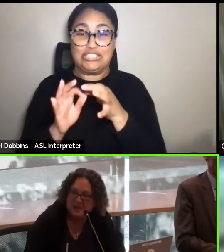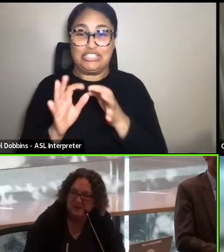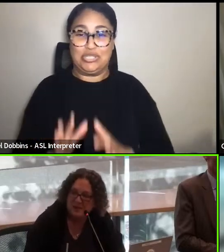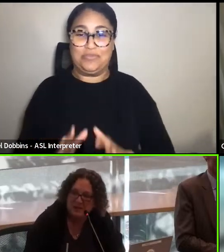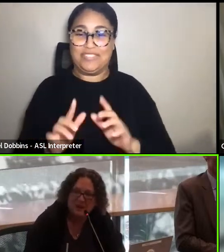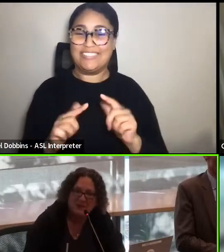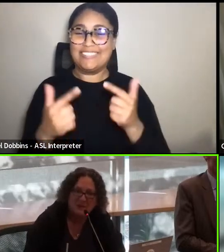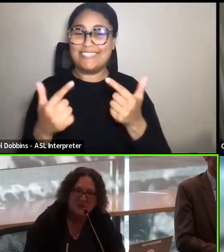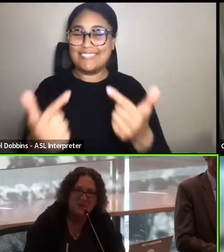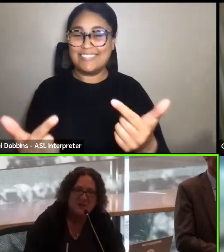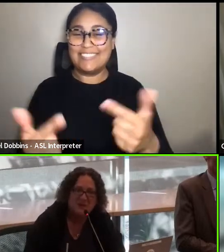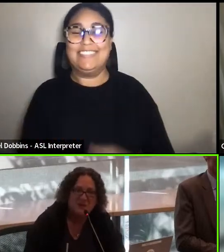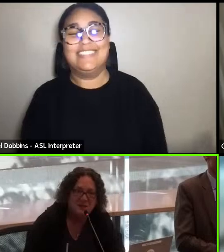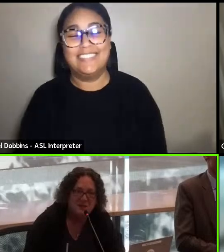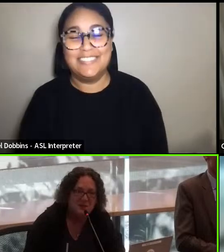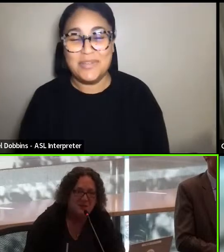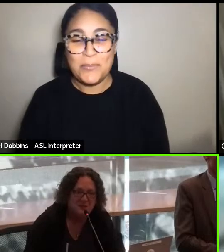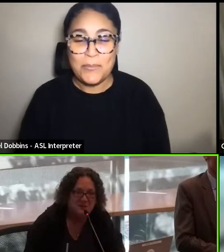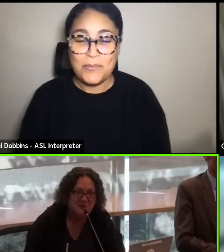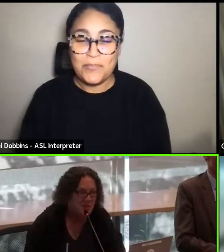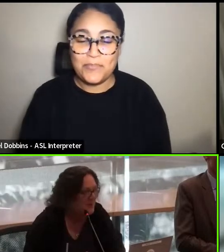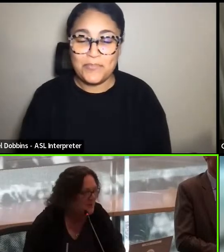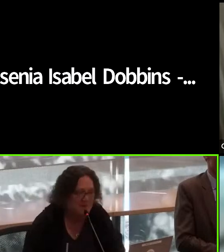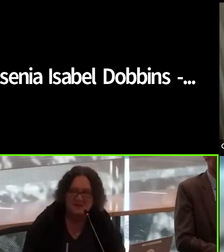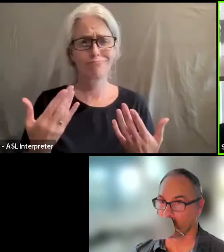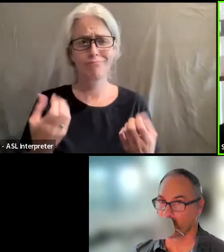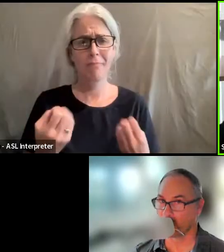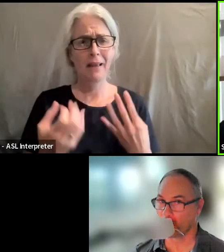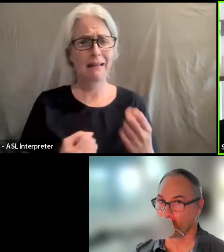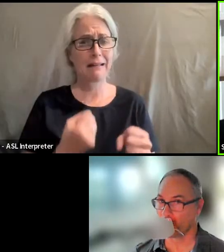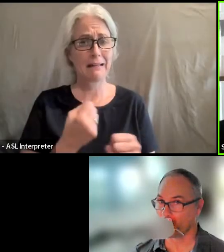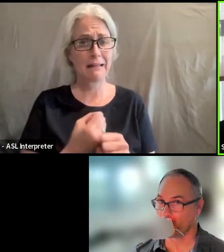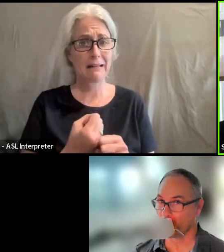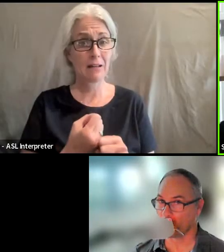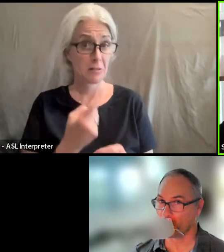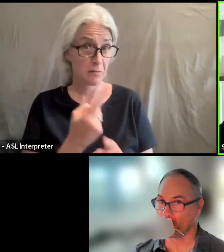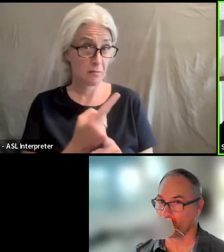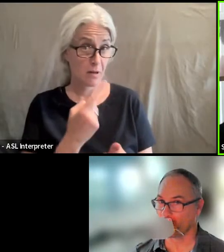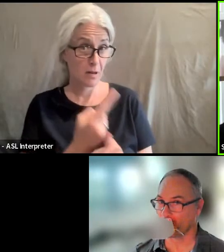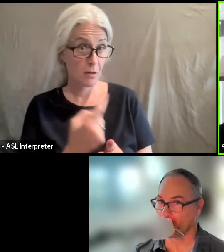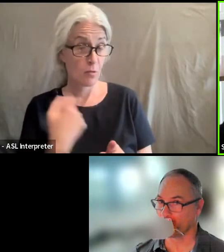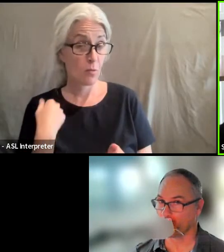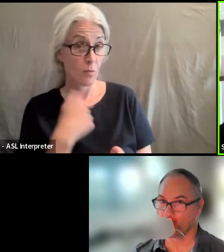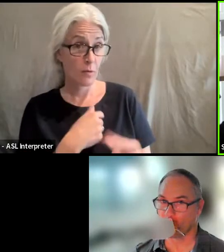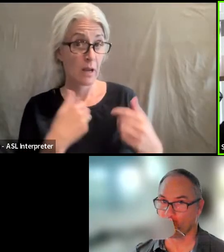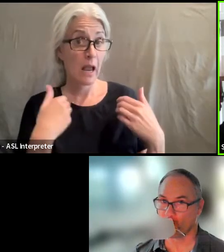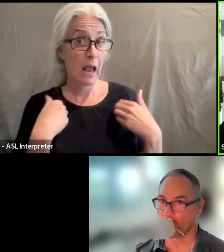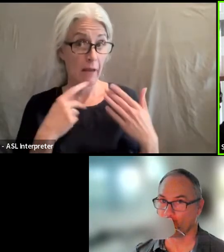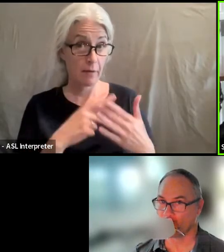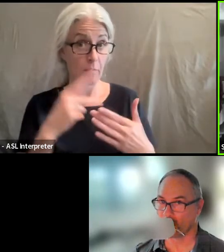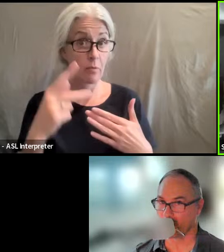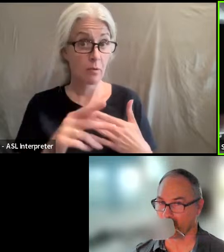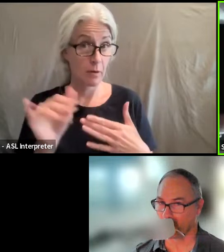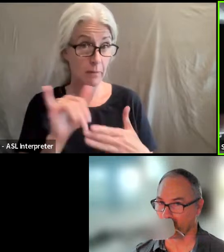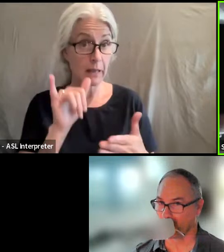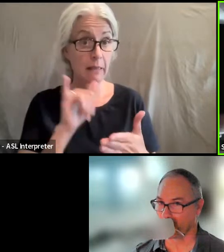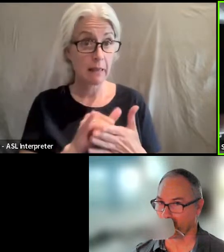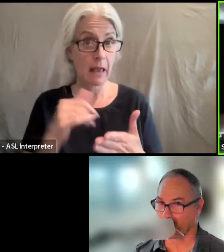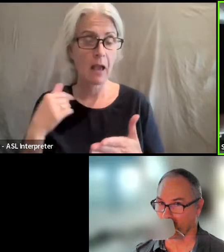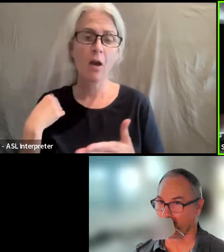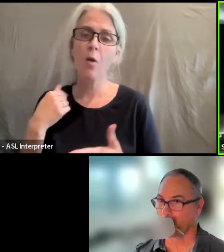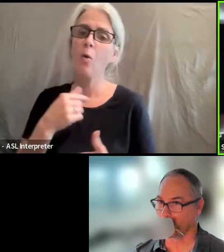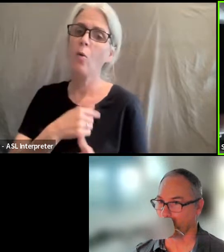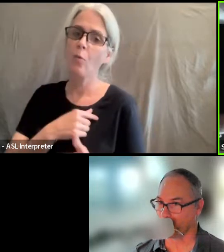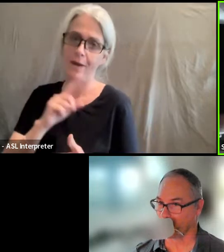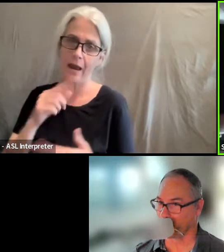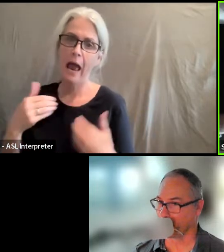AI has been around for a number of years and it's always to our benefit. Is that correct, Mr. Bettis? We have a program like that? Well, we